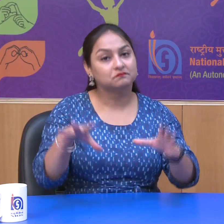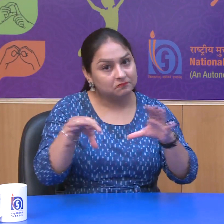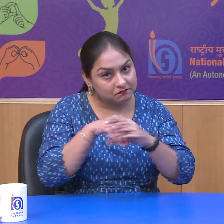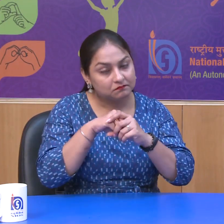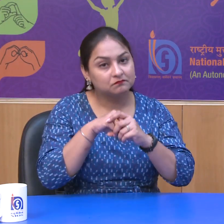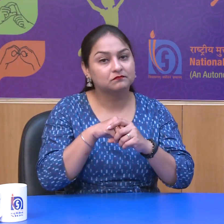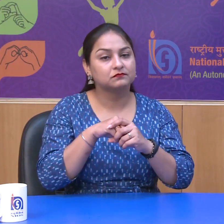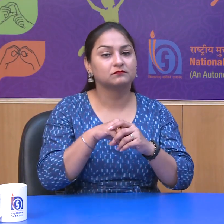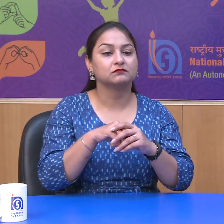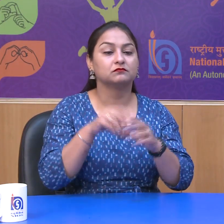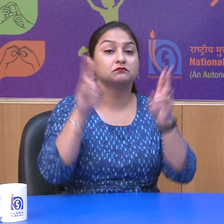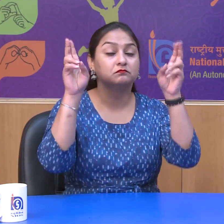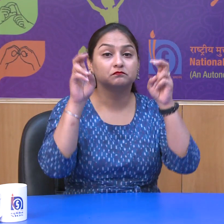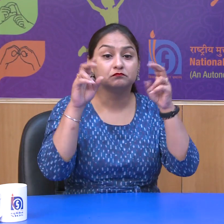its salient features.